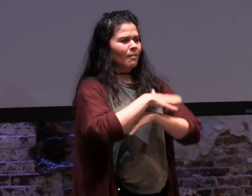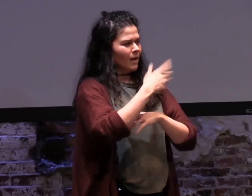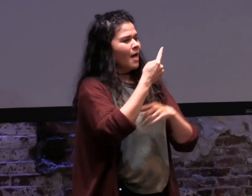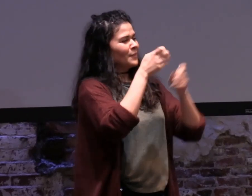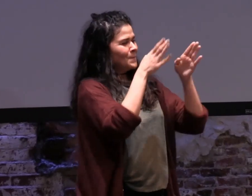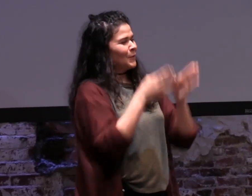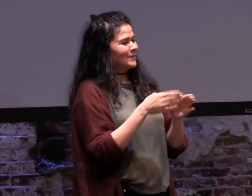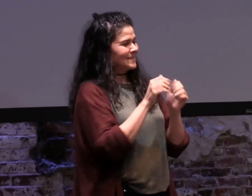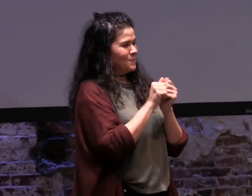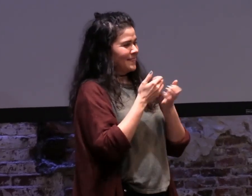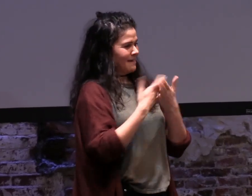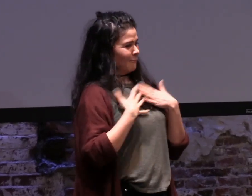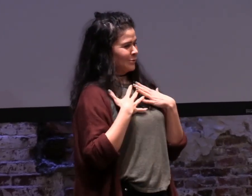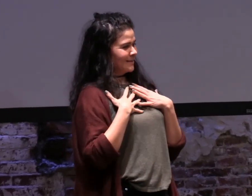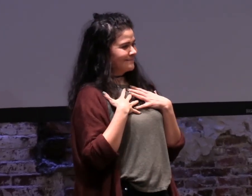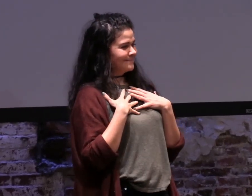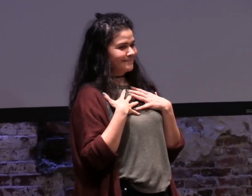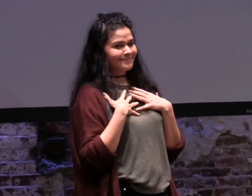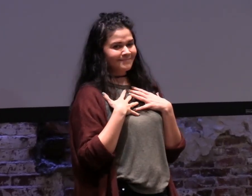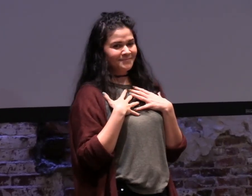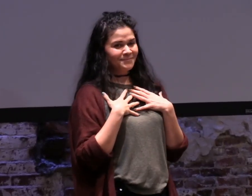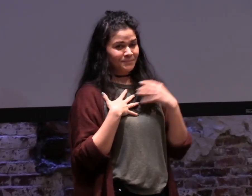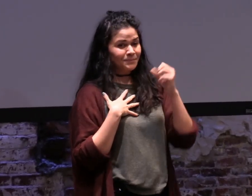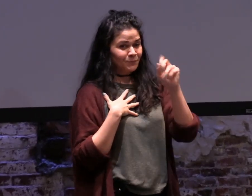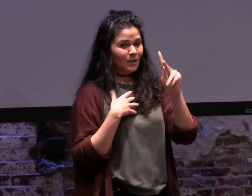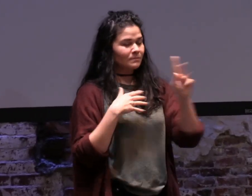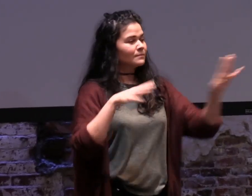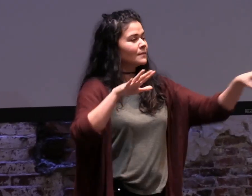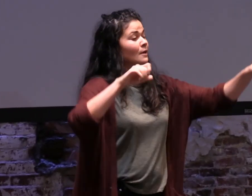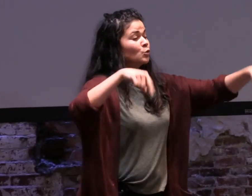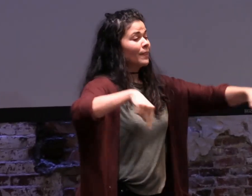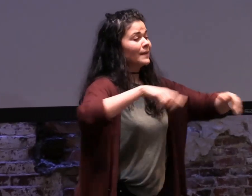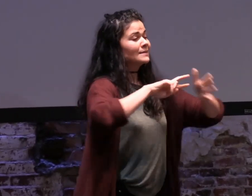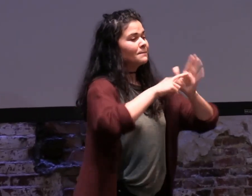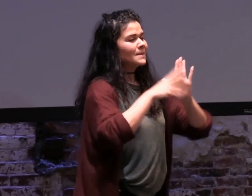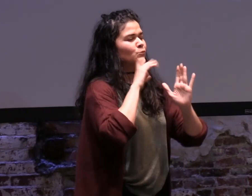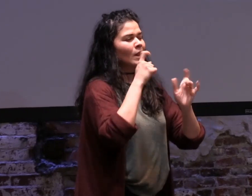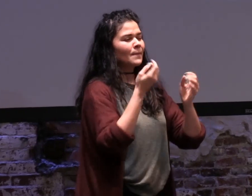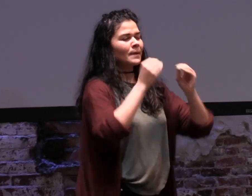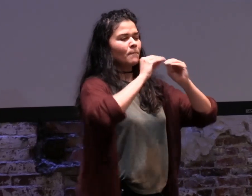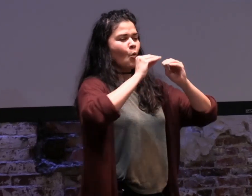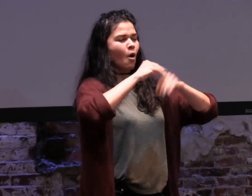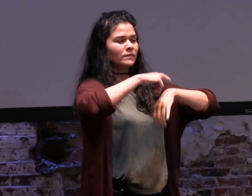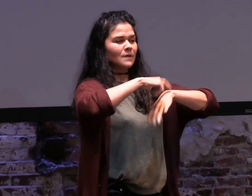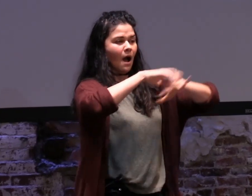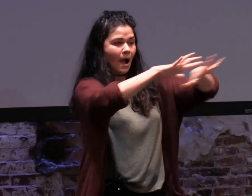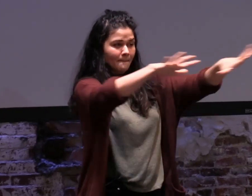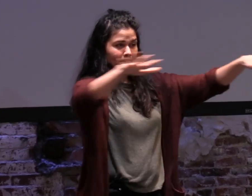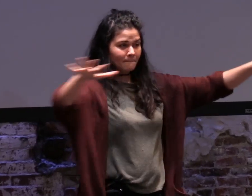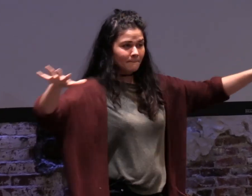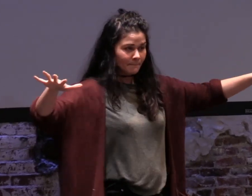Clarifying question from the audience. So the person themselves can go over and give that object to the other group,